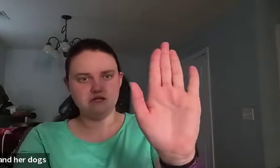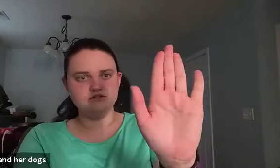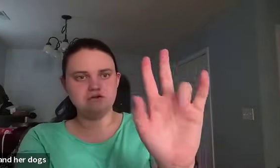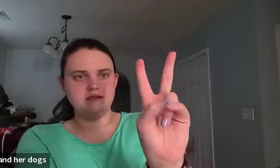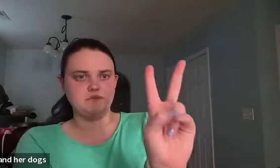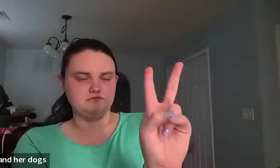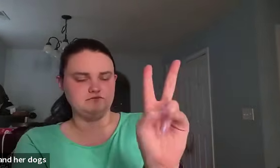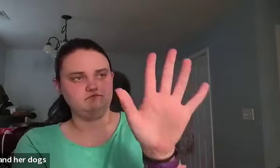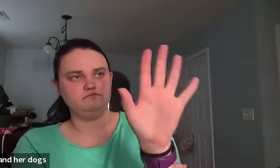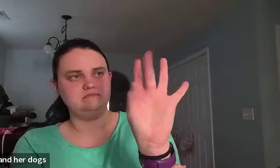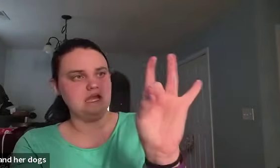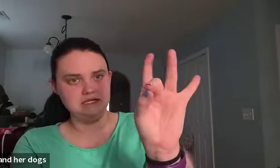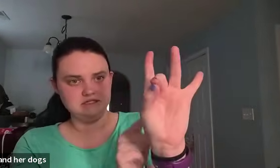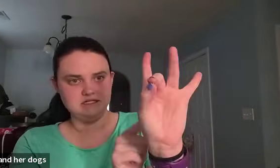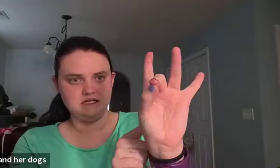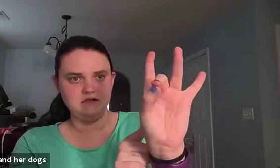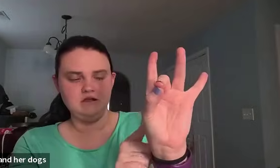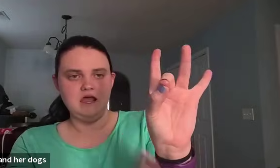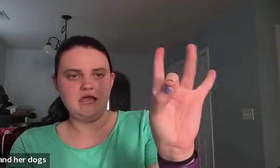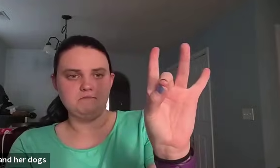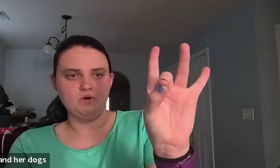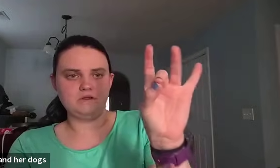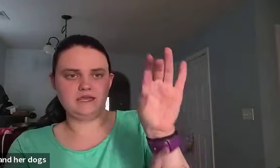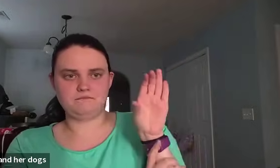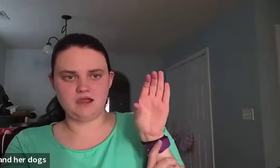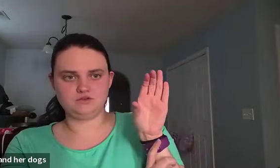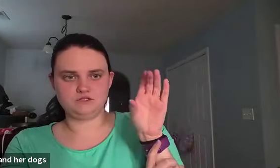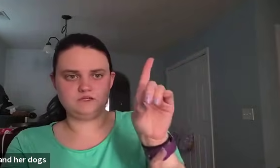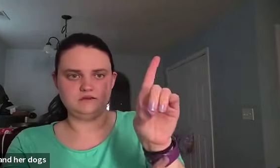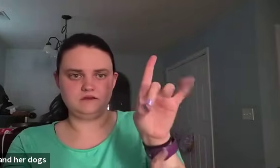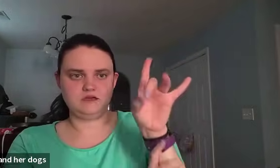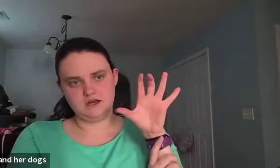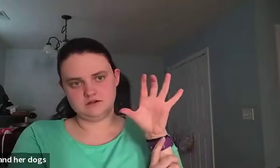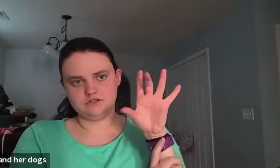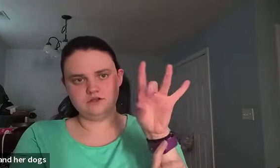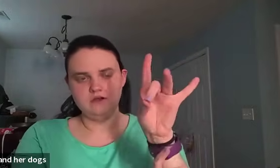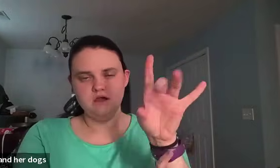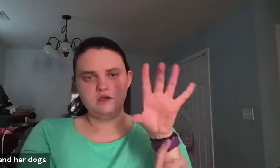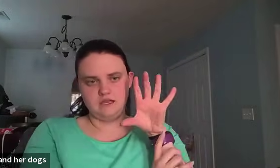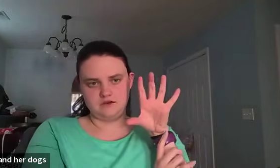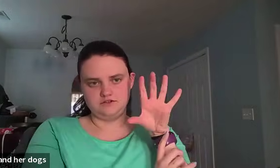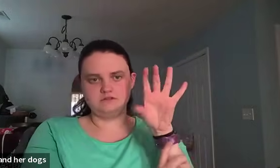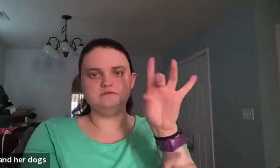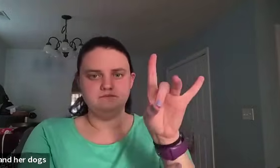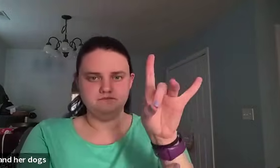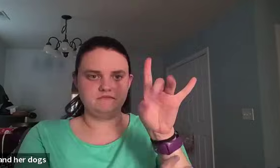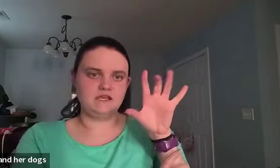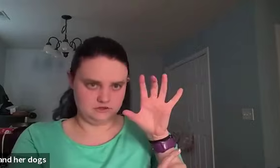here. So like my 8 is here, and I'm pulling it back towards me. 800, 800,